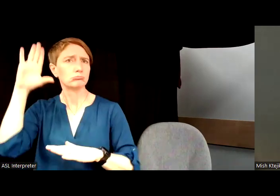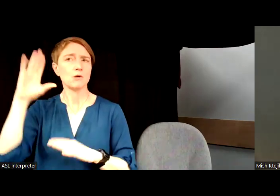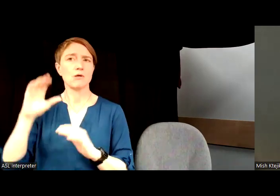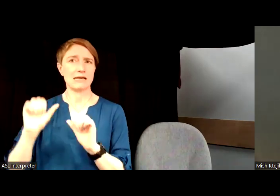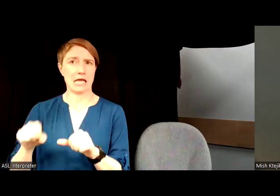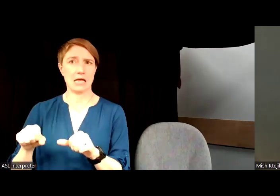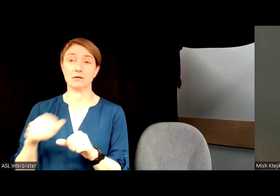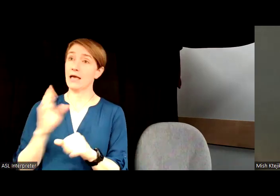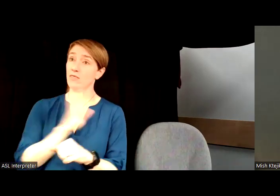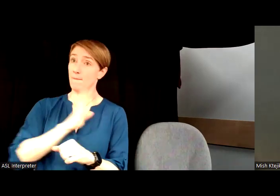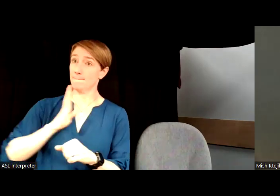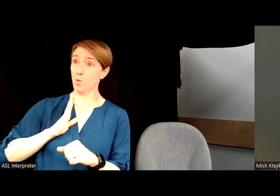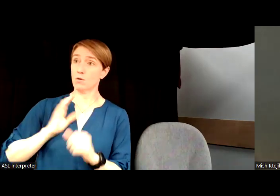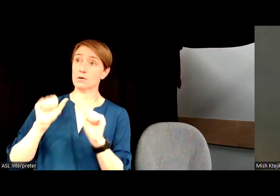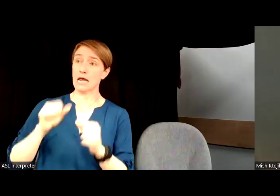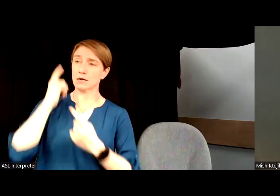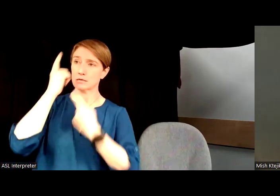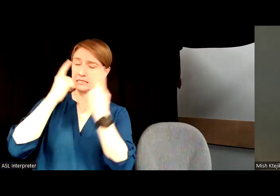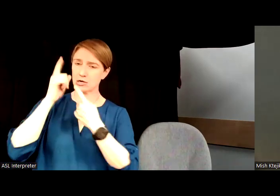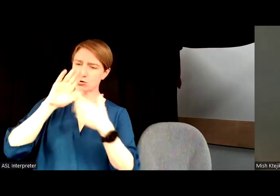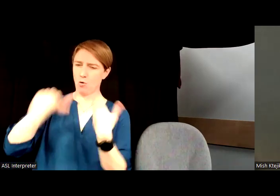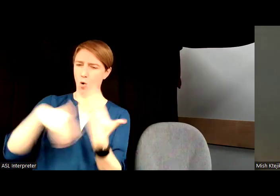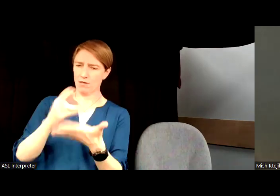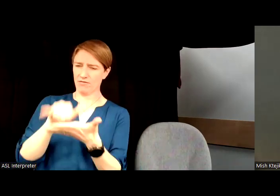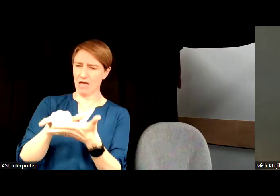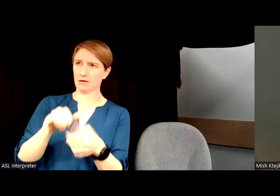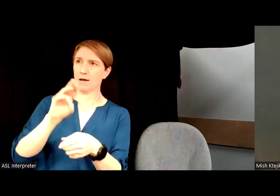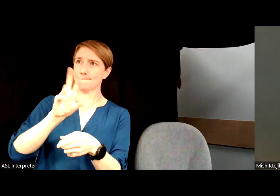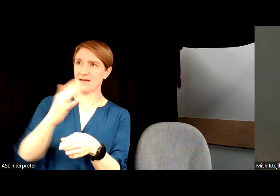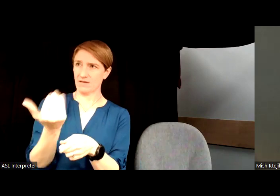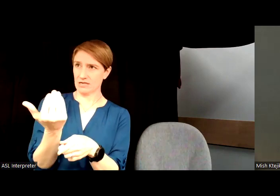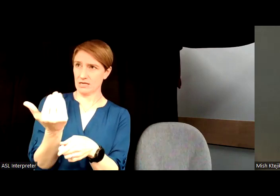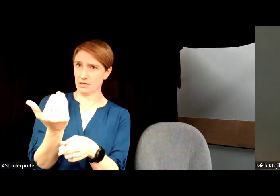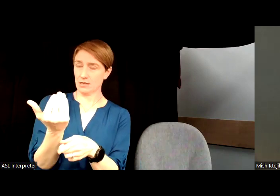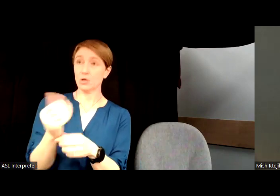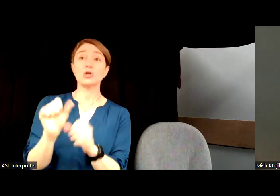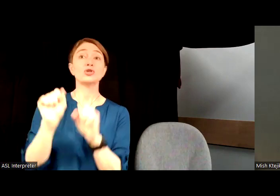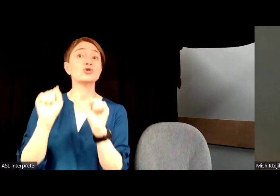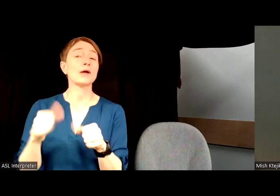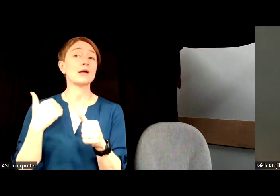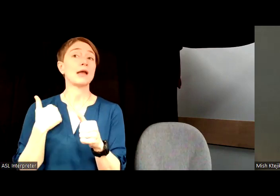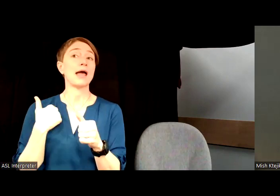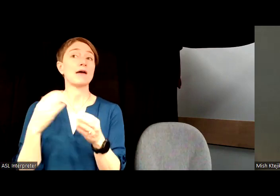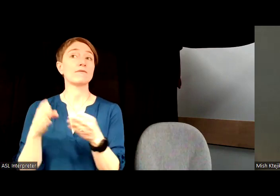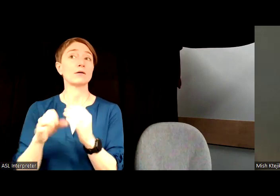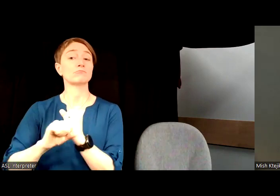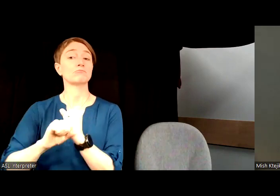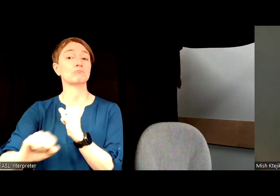would then consider all of those on the 15th of May. You can always have a longer comment period if you